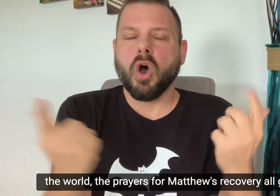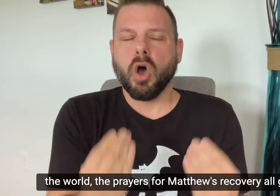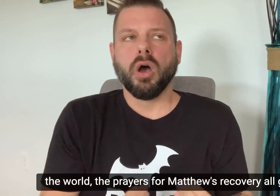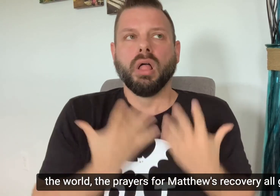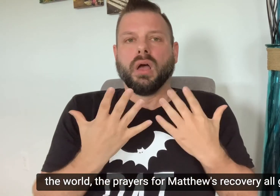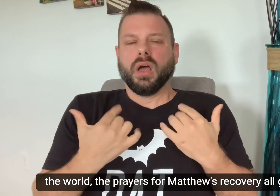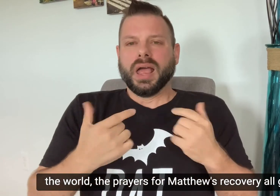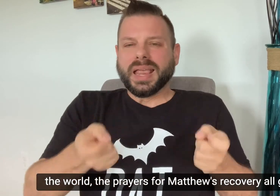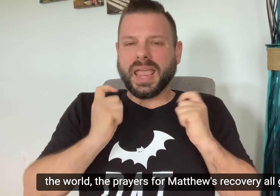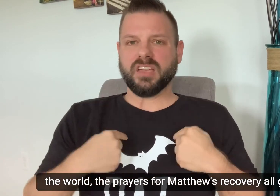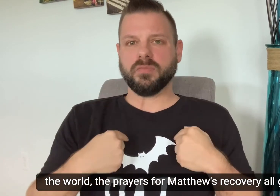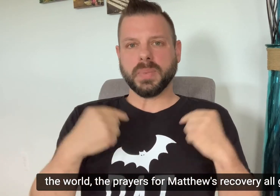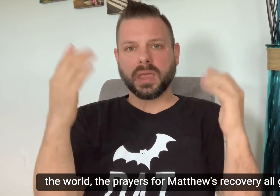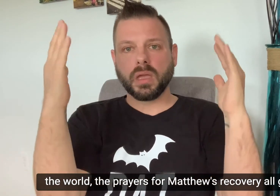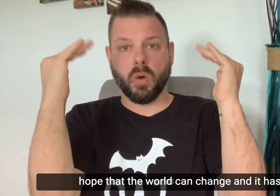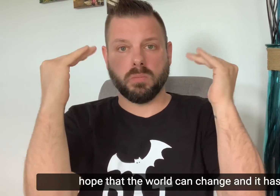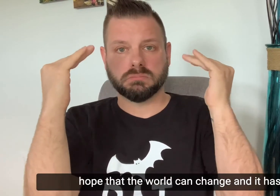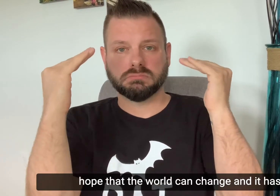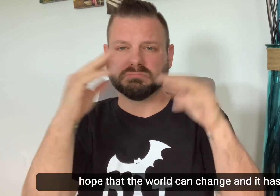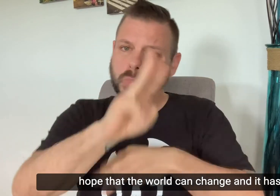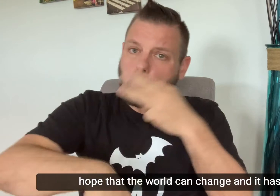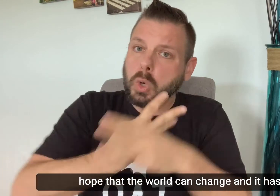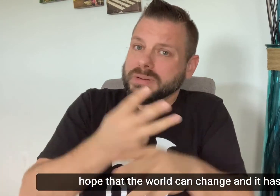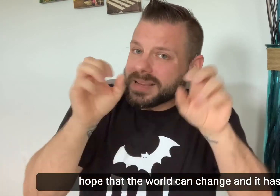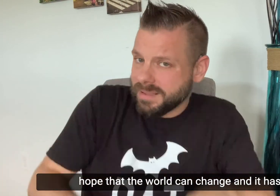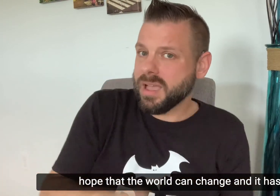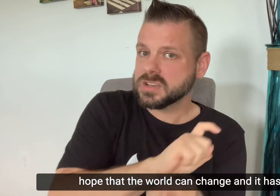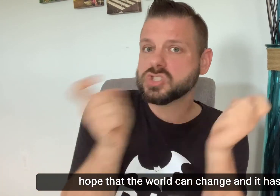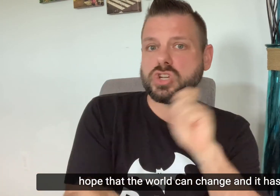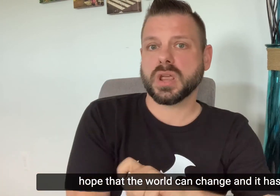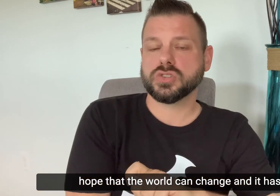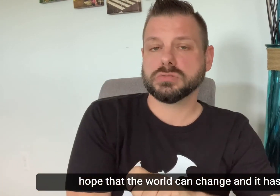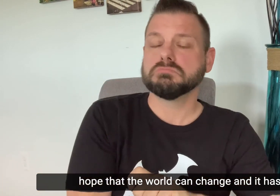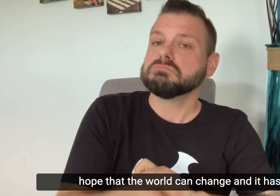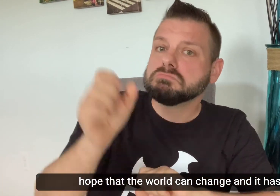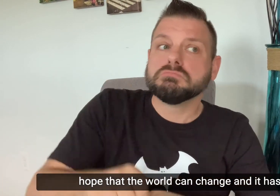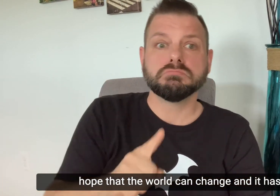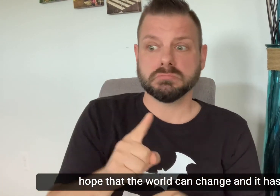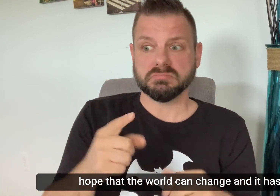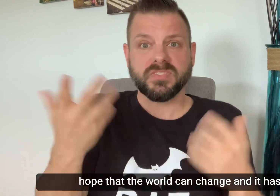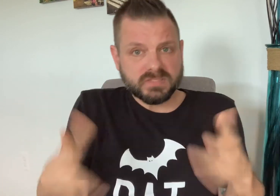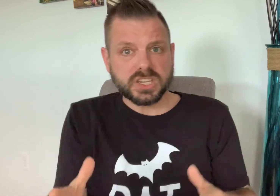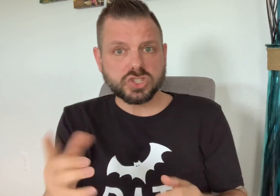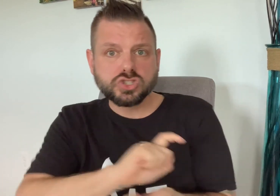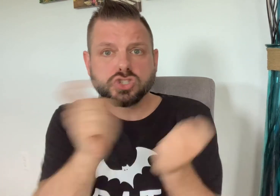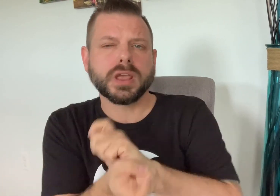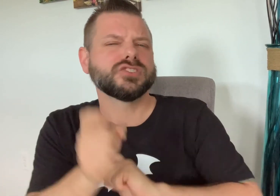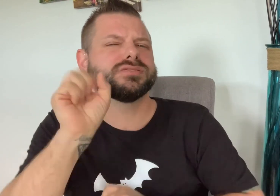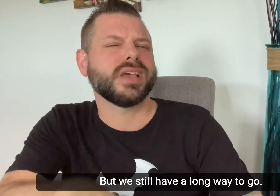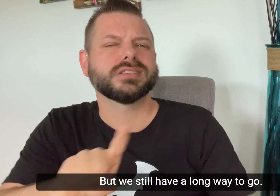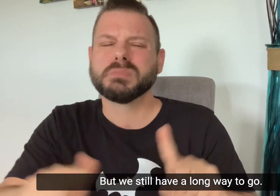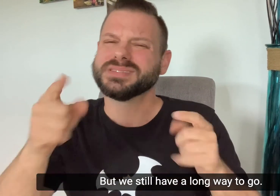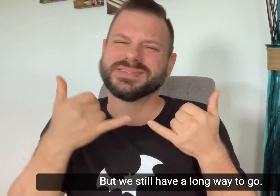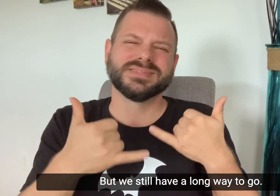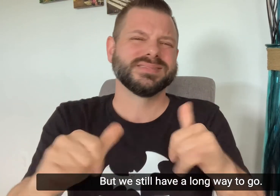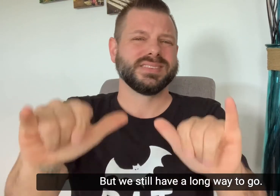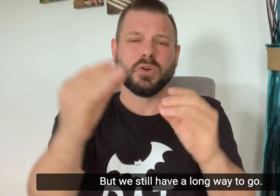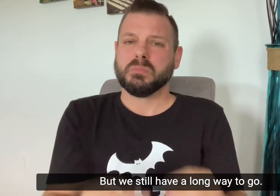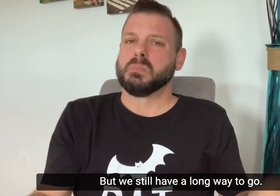Matthew's recovery all gave me hope that the world can change. And it has, but we still have a long way